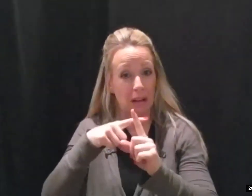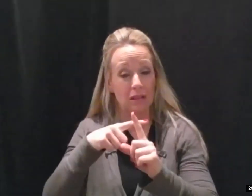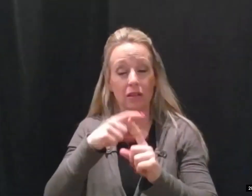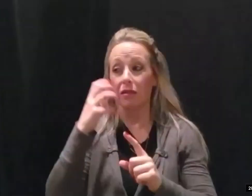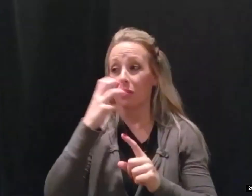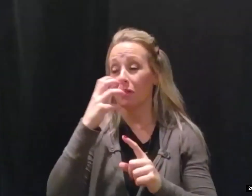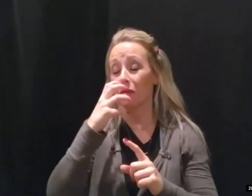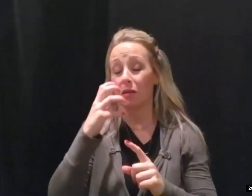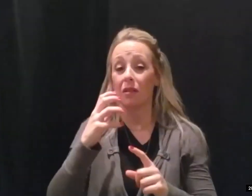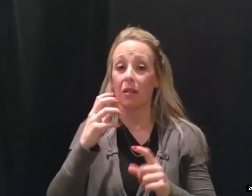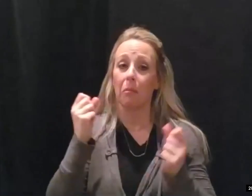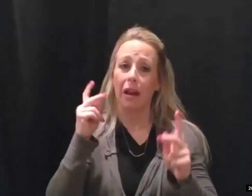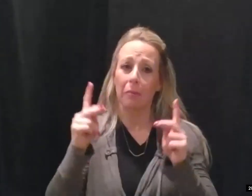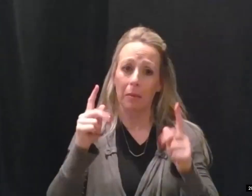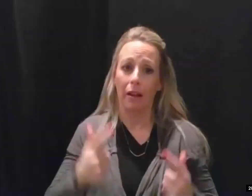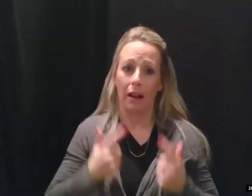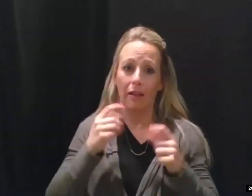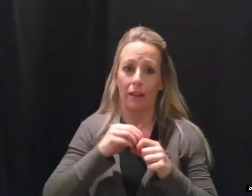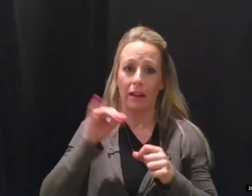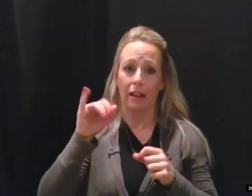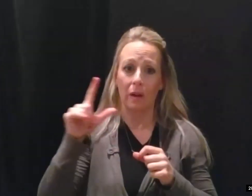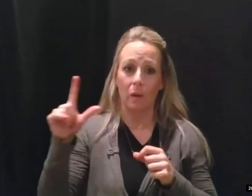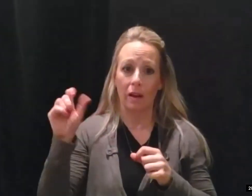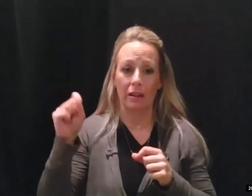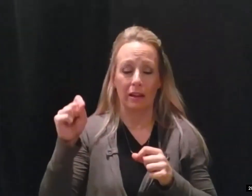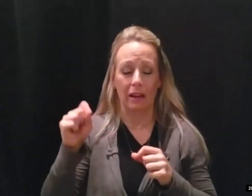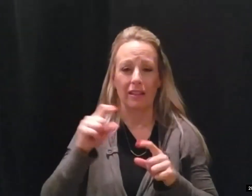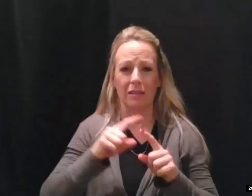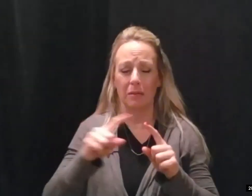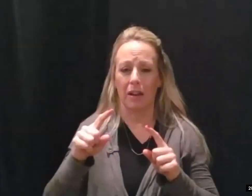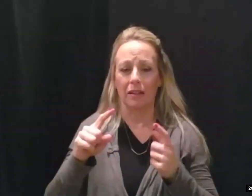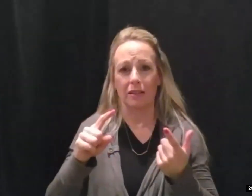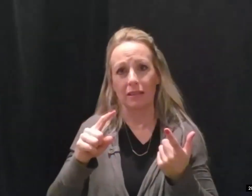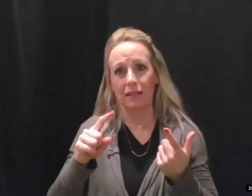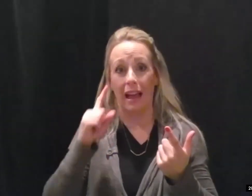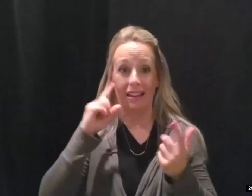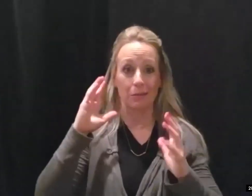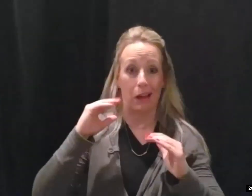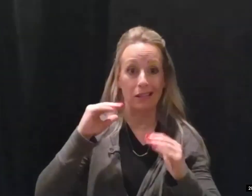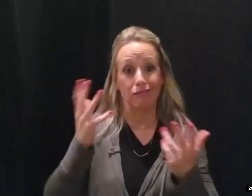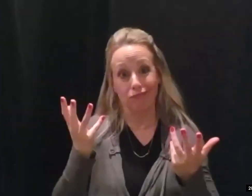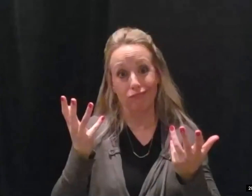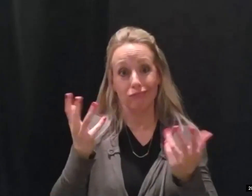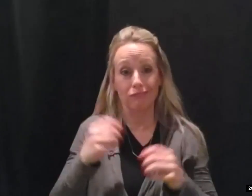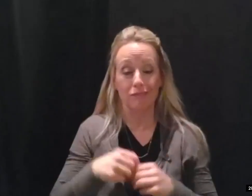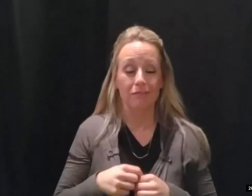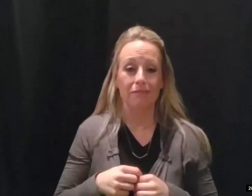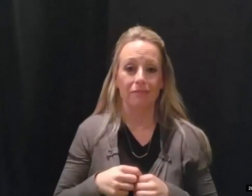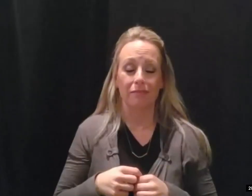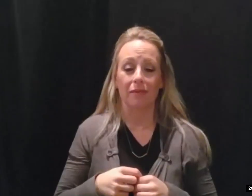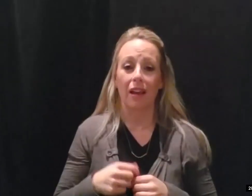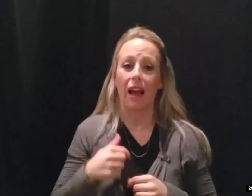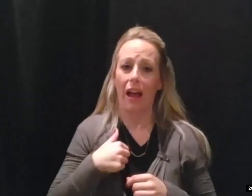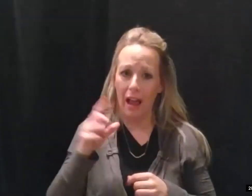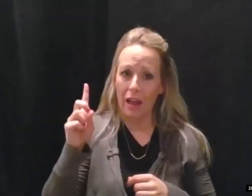so that is certainly not unexpected. But what's very encouraging to me, and I think